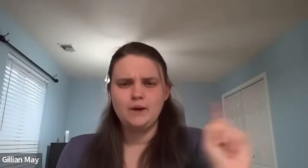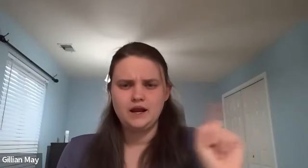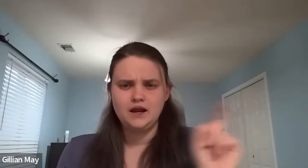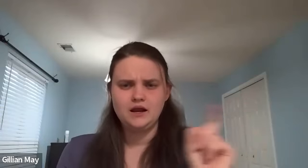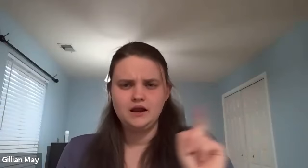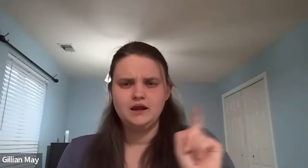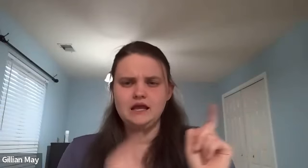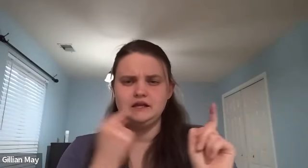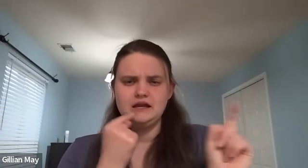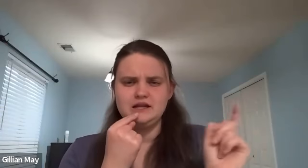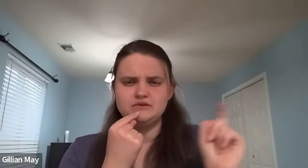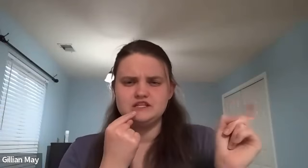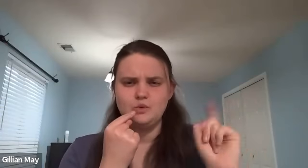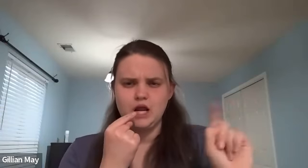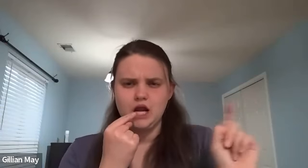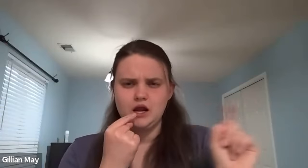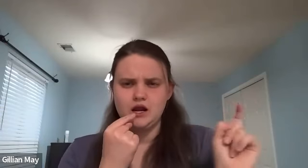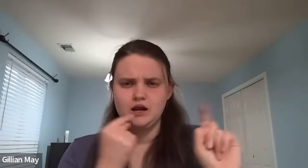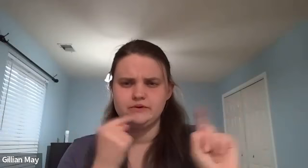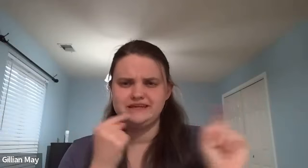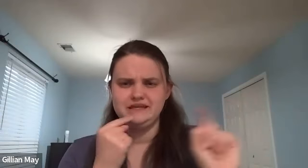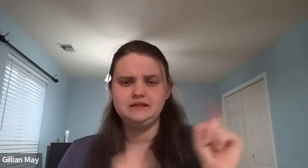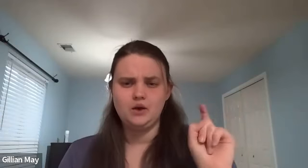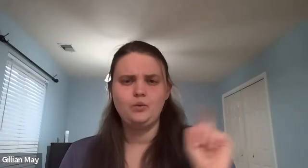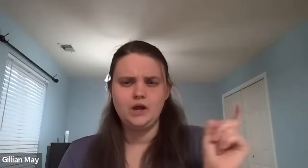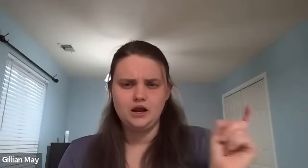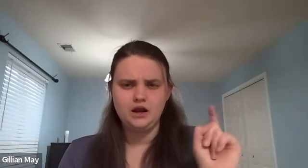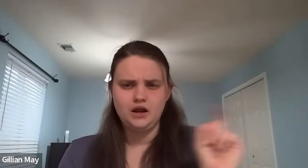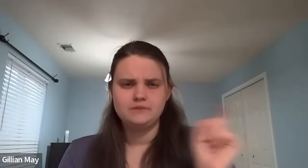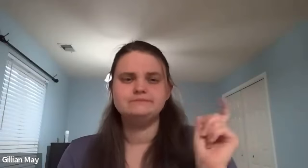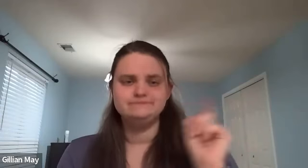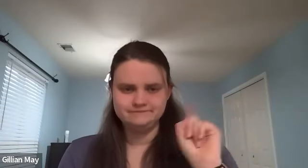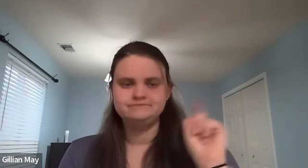Where? And you kind of end with this where, with the E, yeah, where.